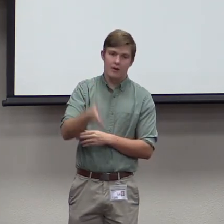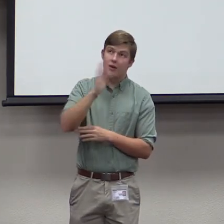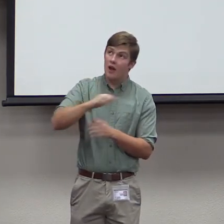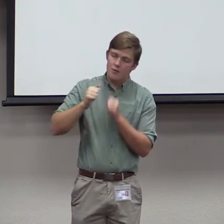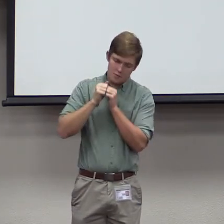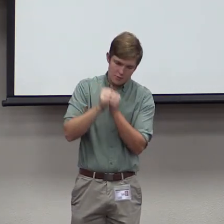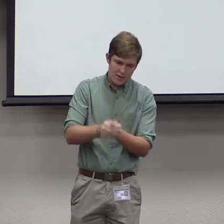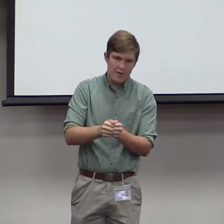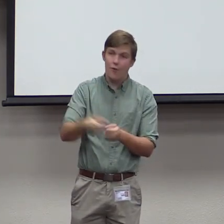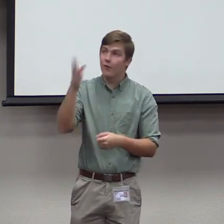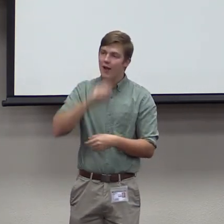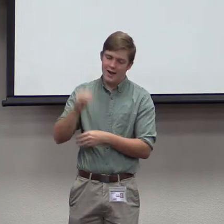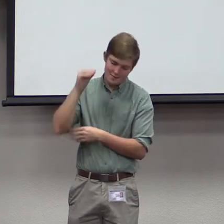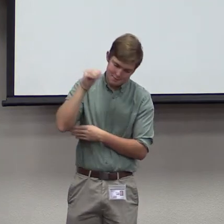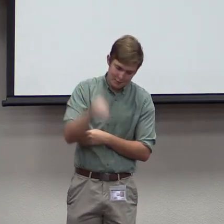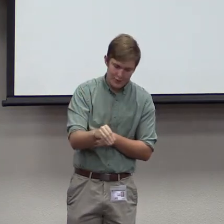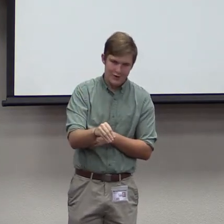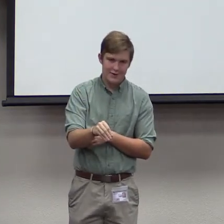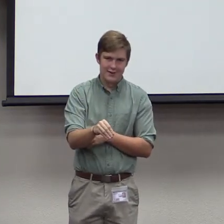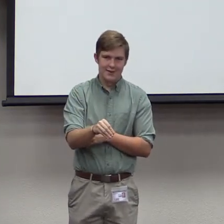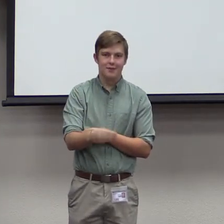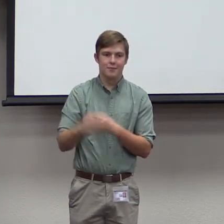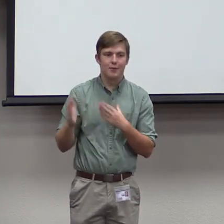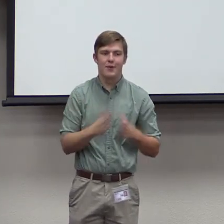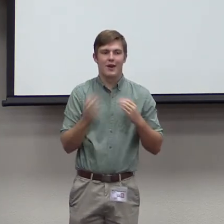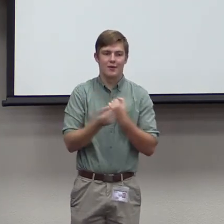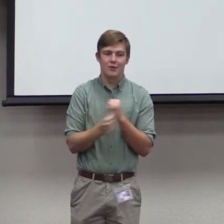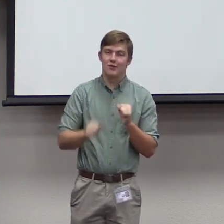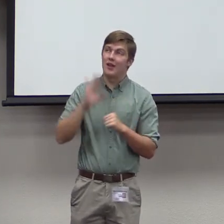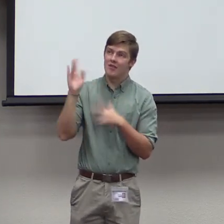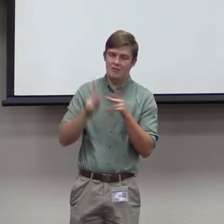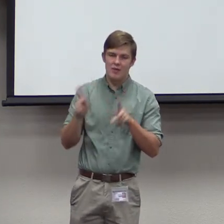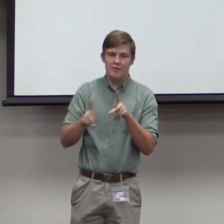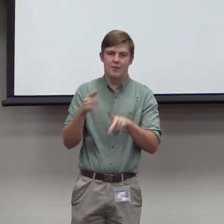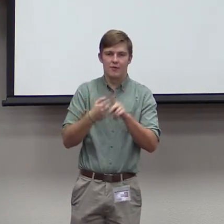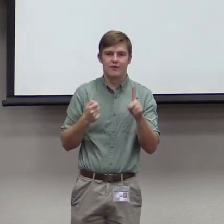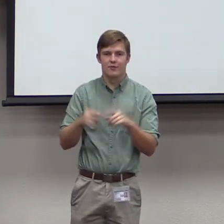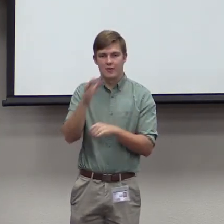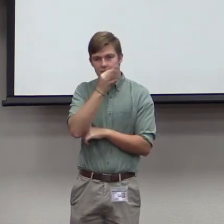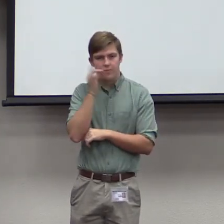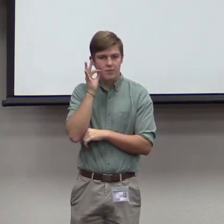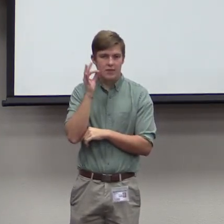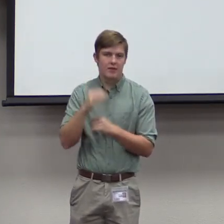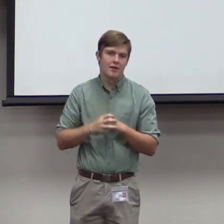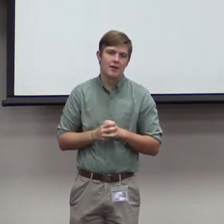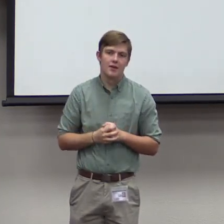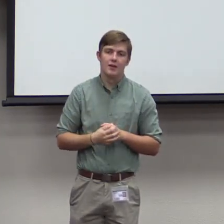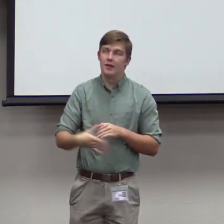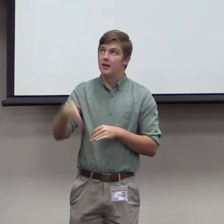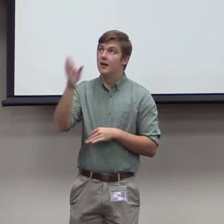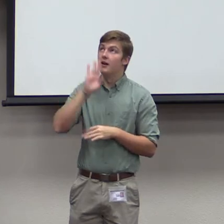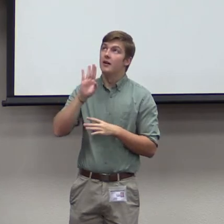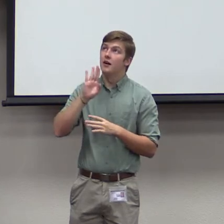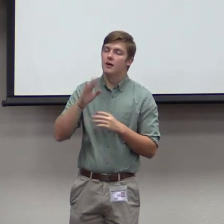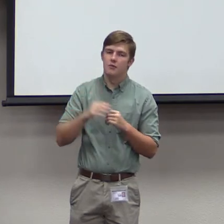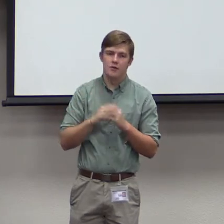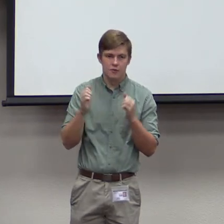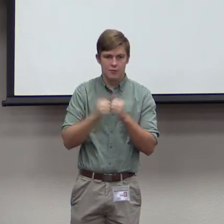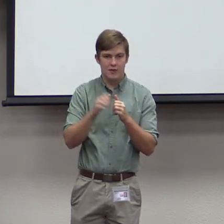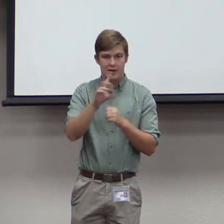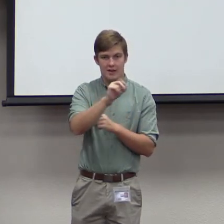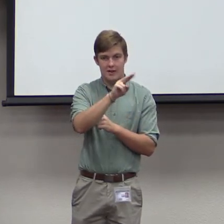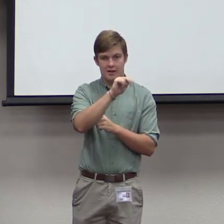Egypt, preparing to save his people from the famine. God was with David.